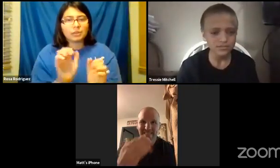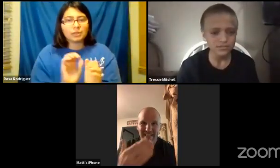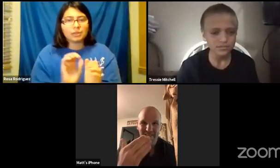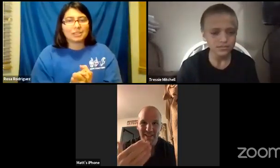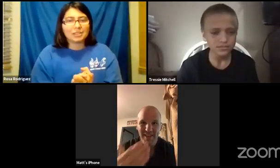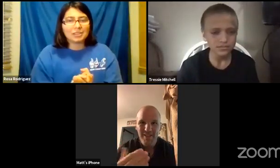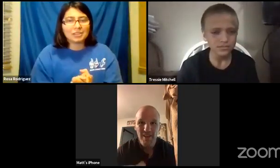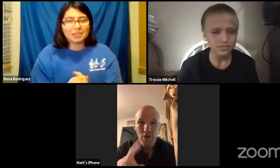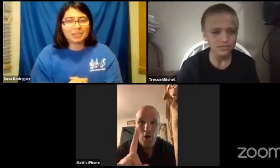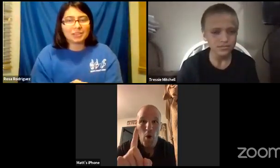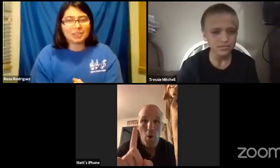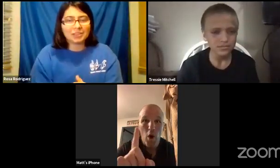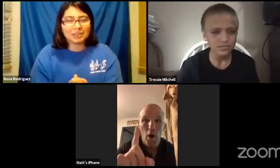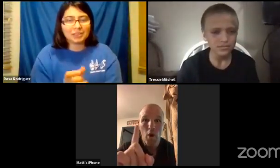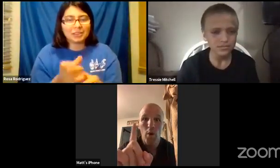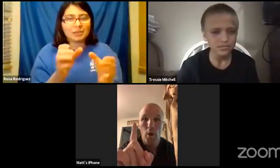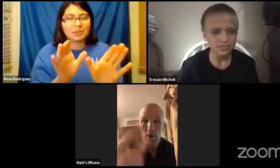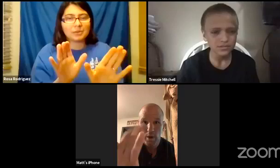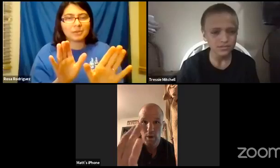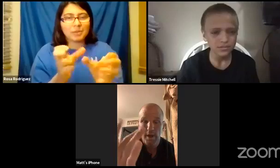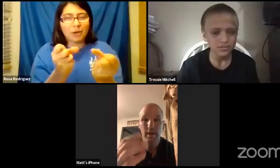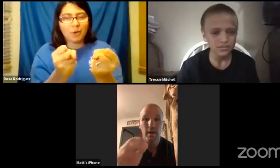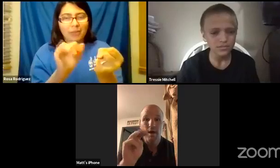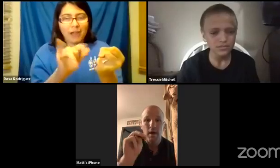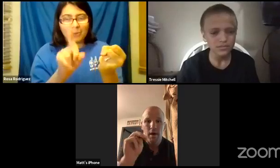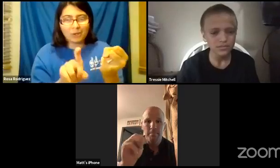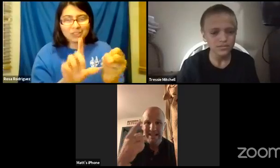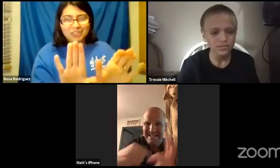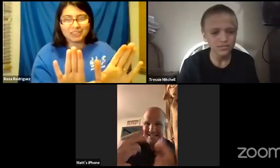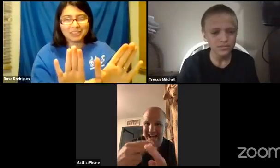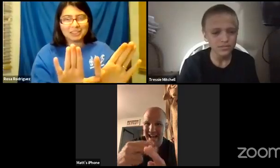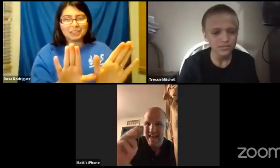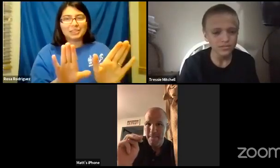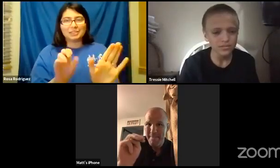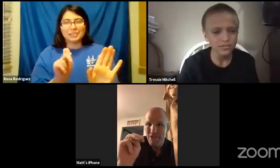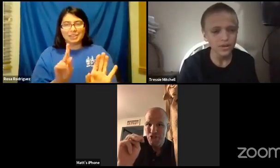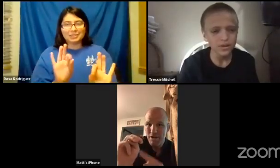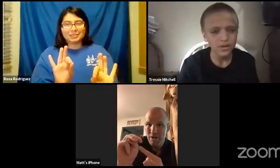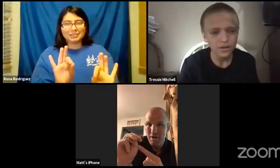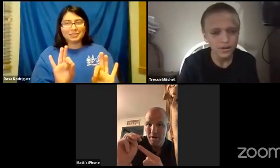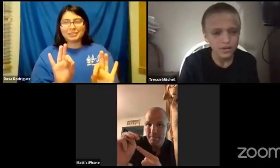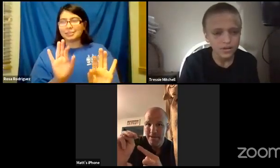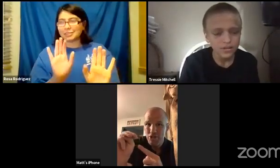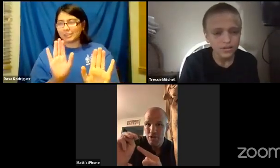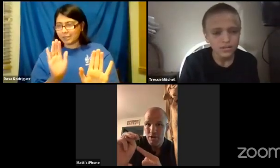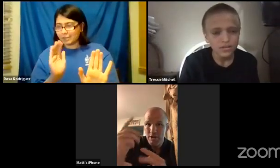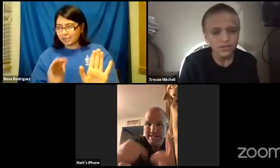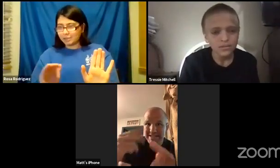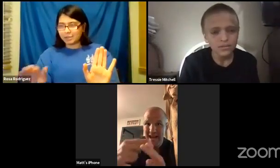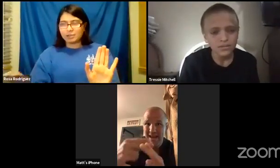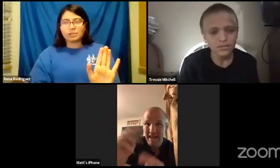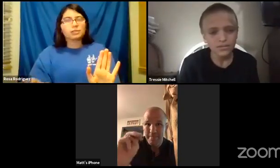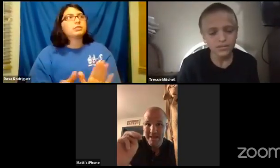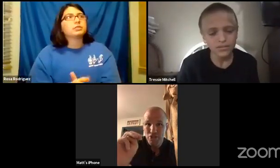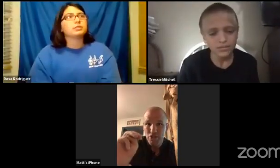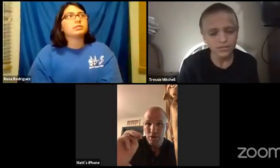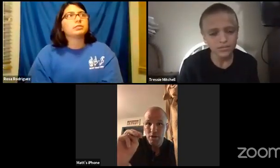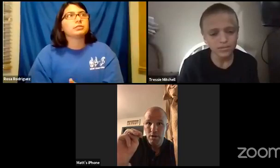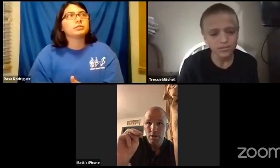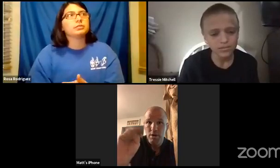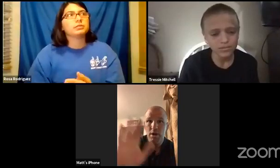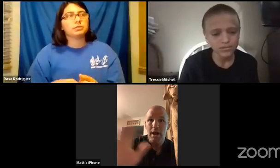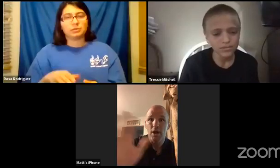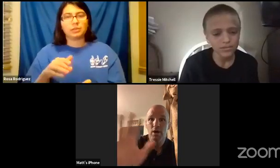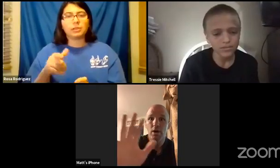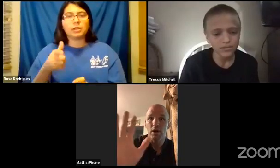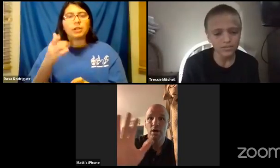all. Thank you. Oh, well, thank you so much. Oh, Emily, we're not quite done, right?